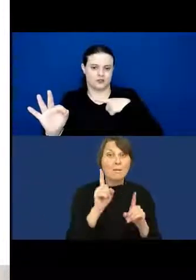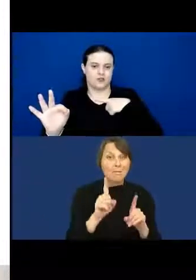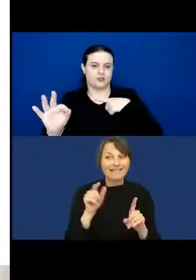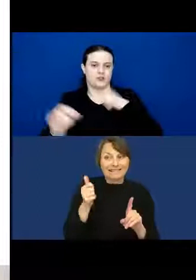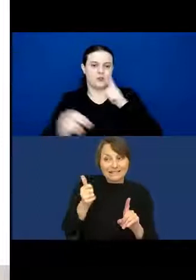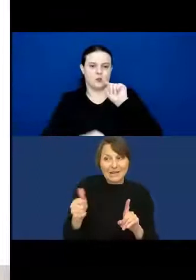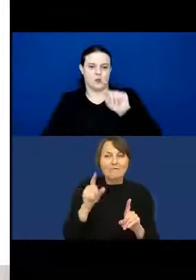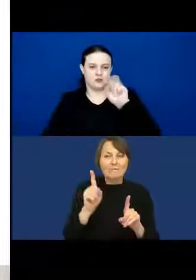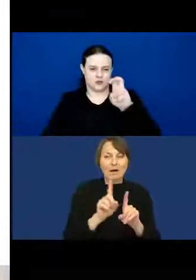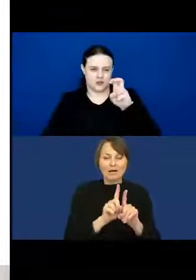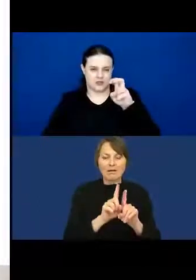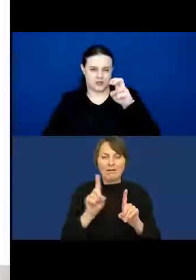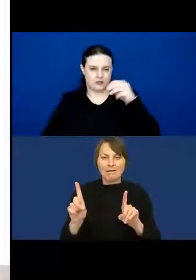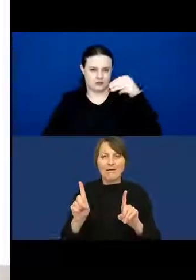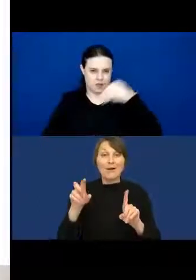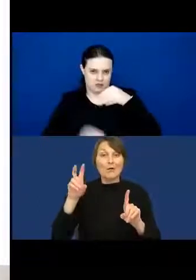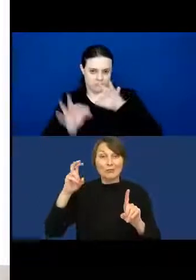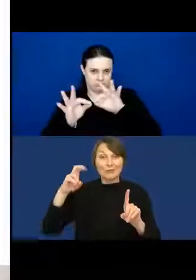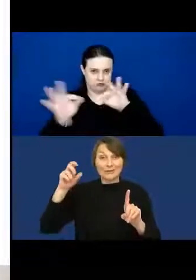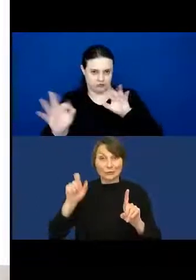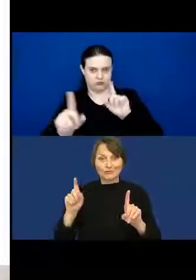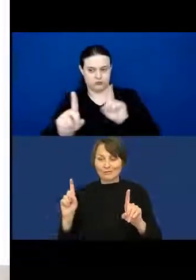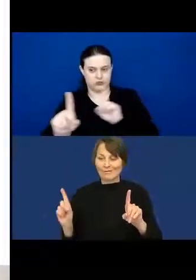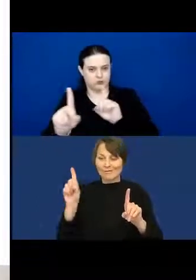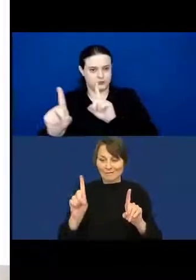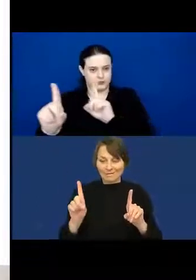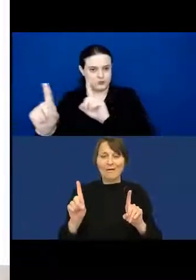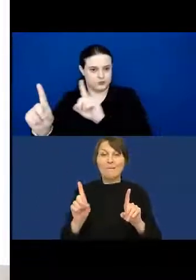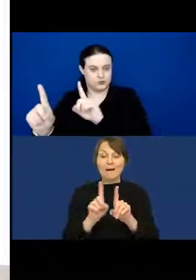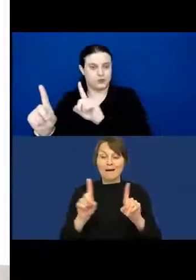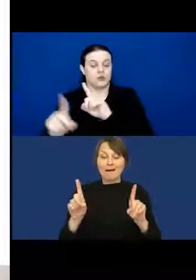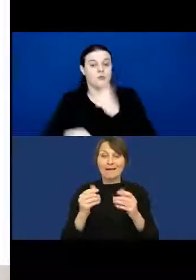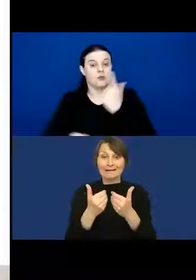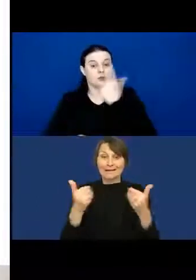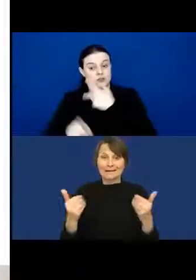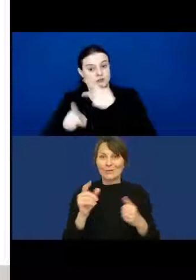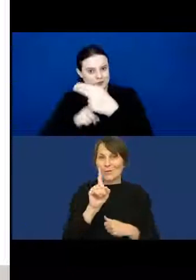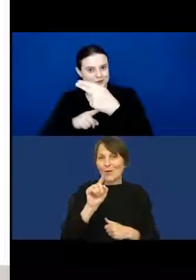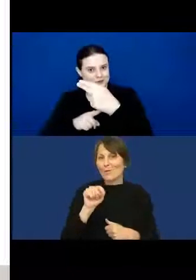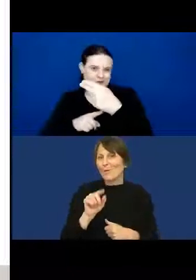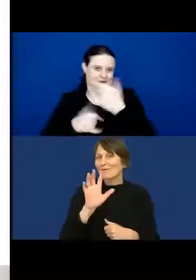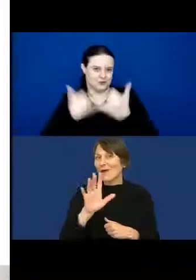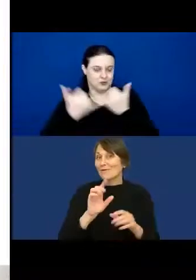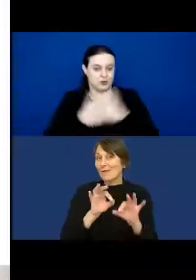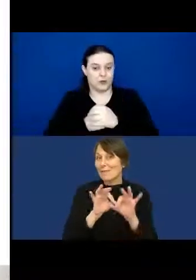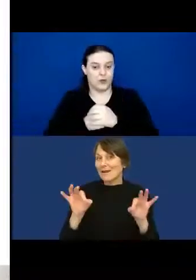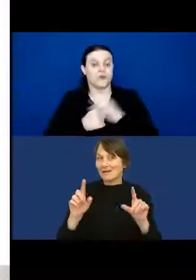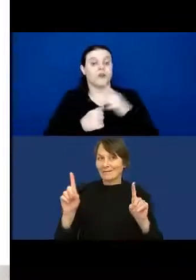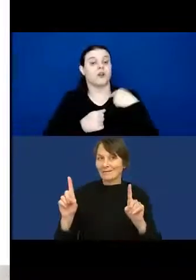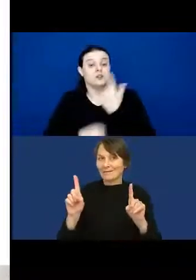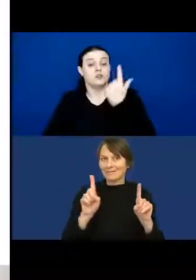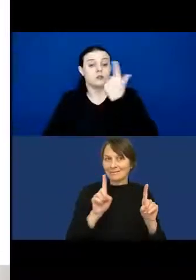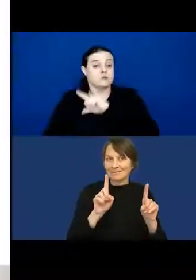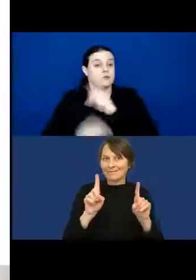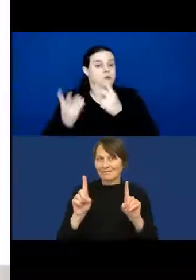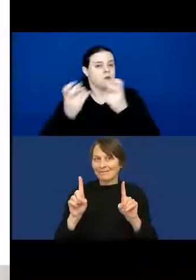1.5 meters from the researcher in order to win the game. And we actually were able to find